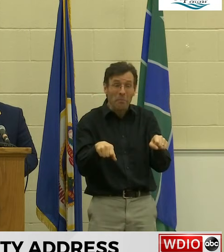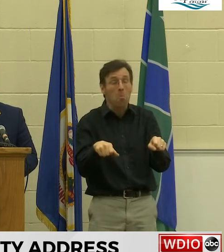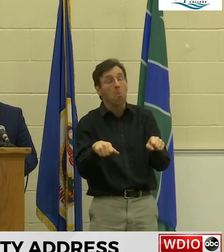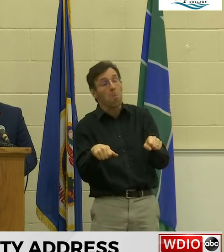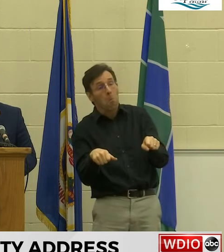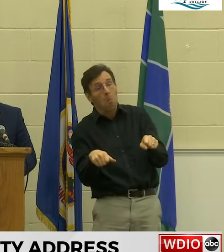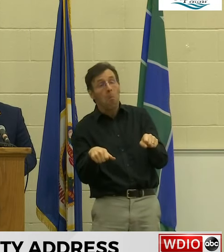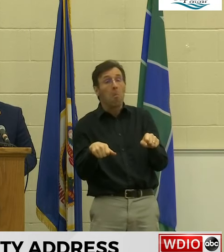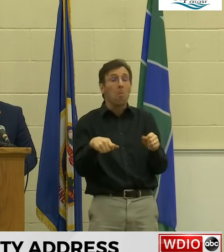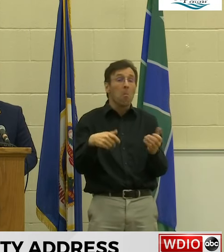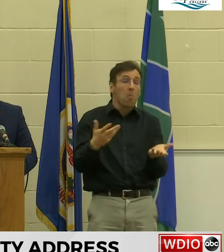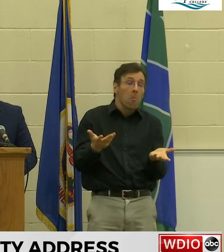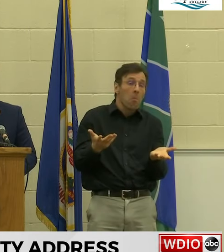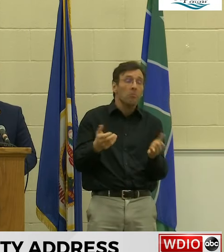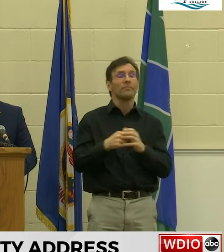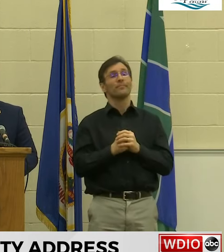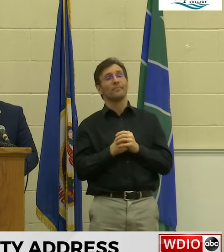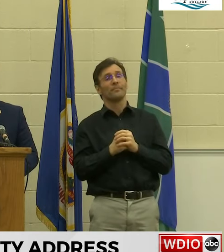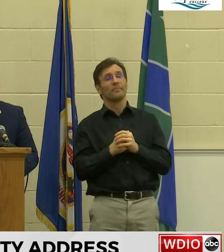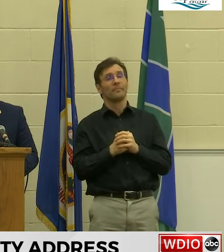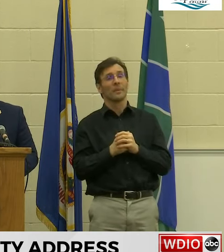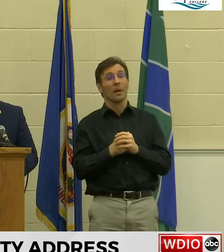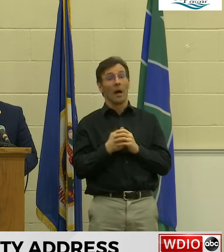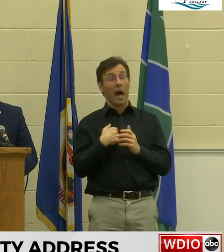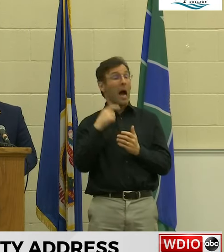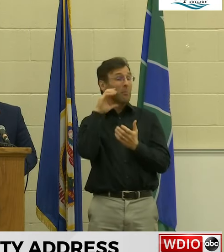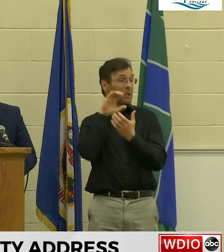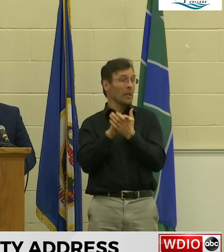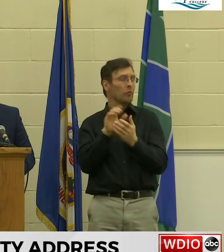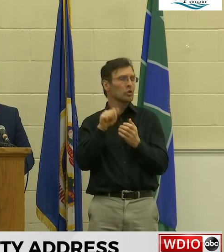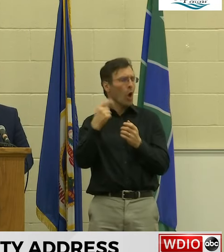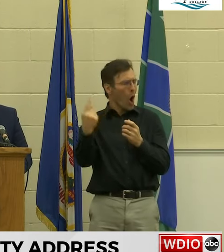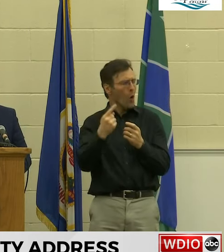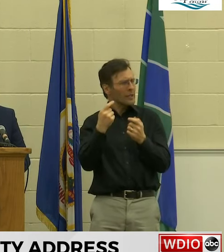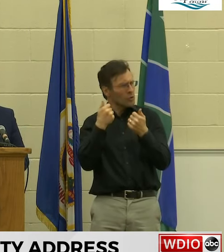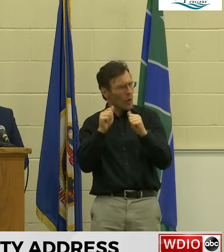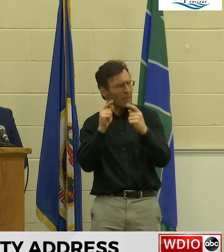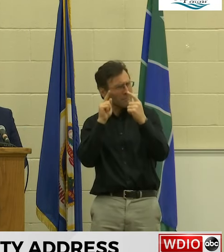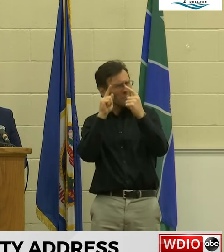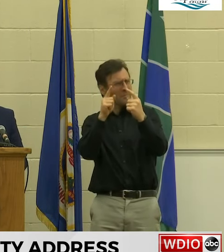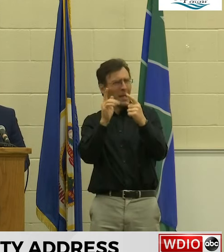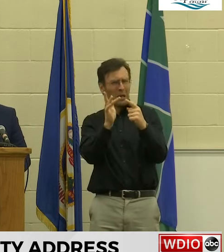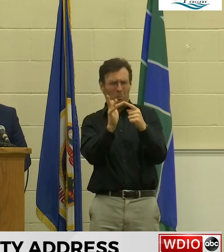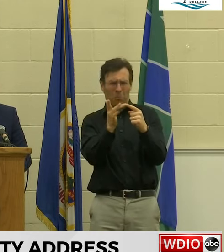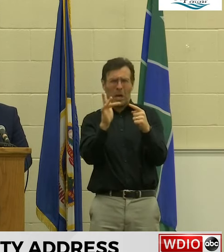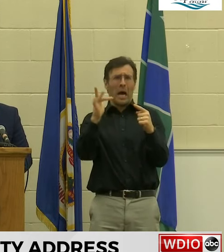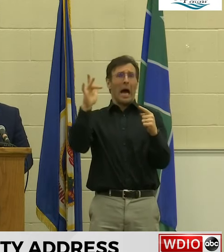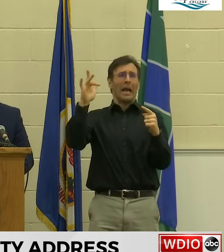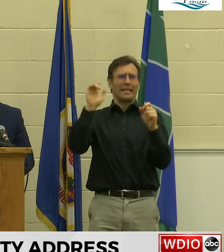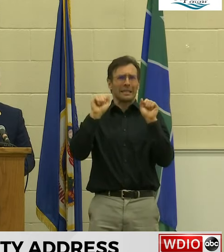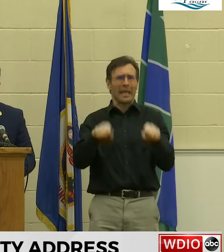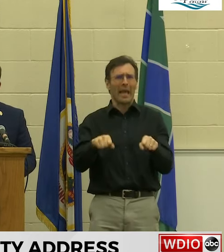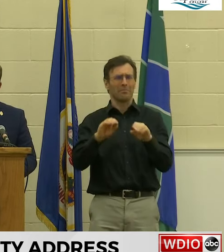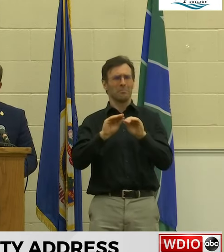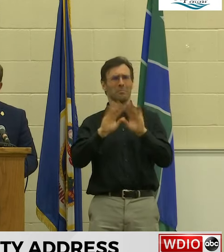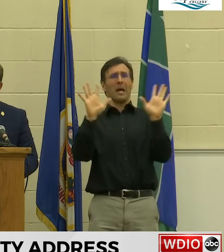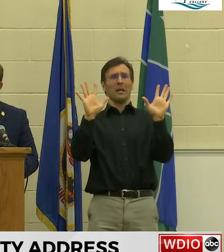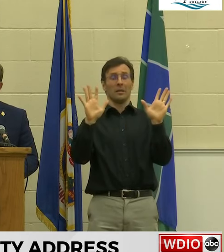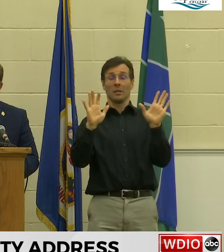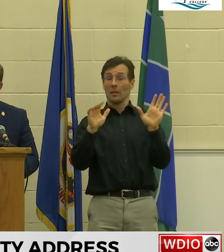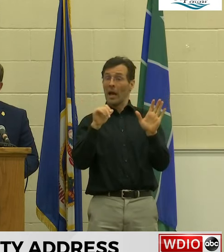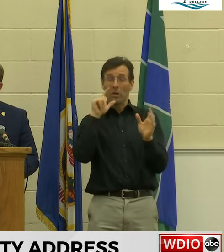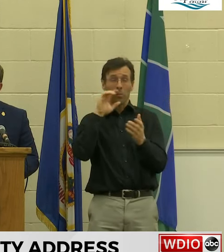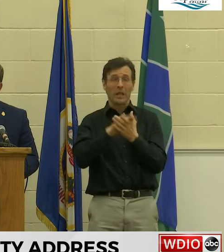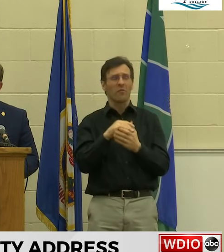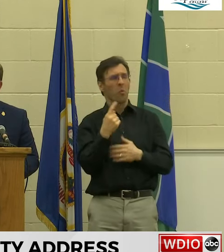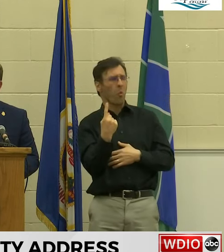are, maybe we're not. Regardless, I believe we should always be striving towards a city that shines as bright as it possibly can. And I don't believe